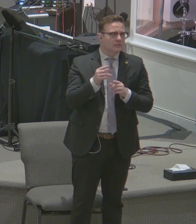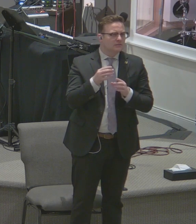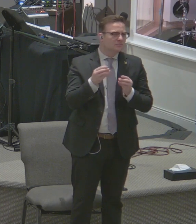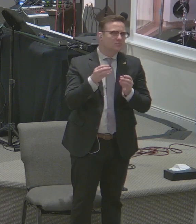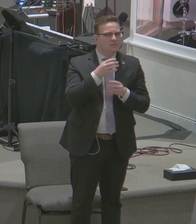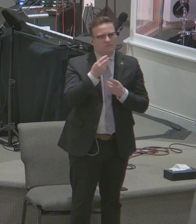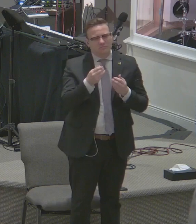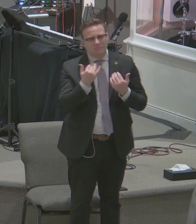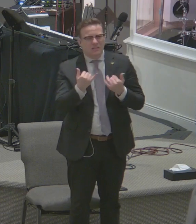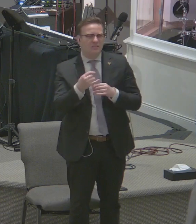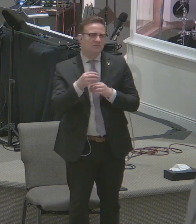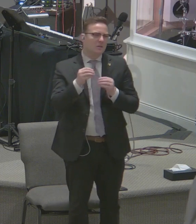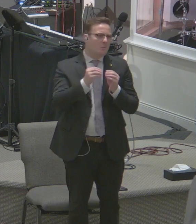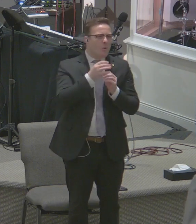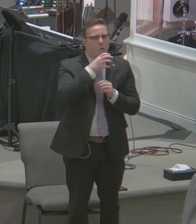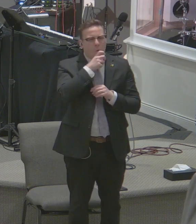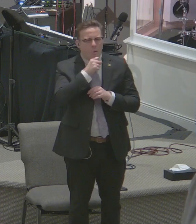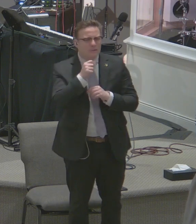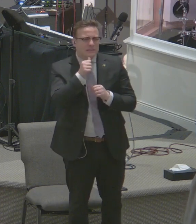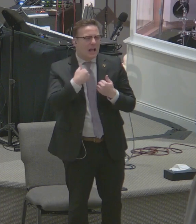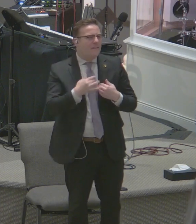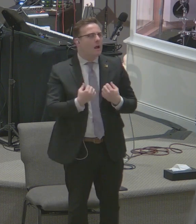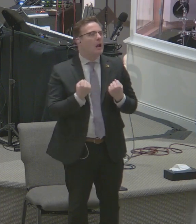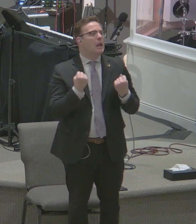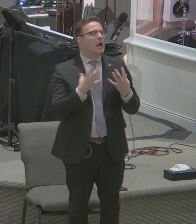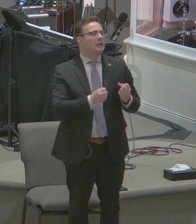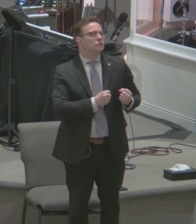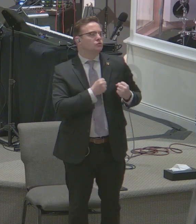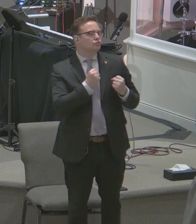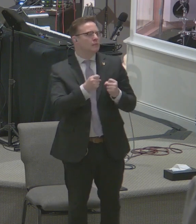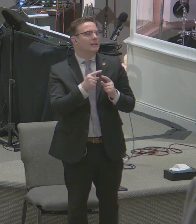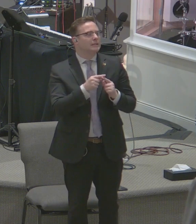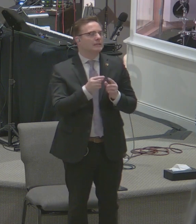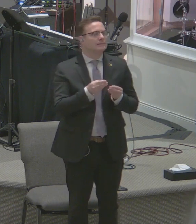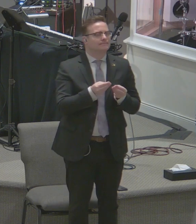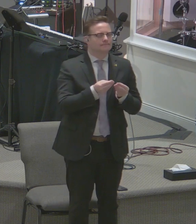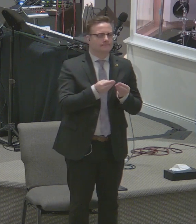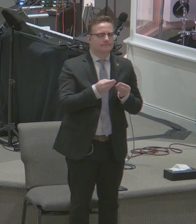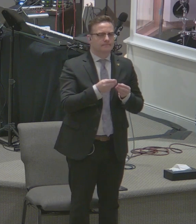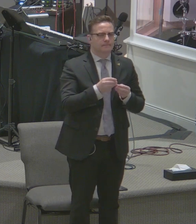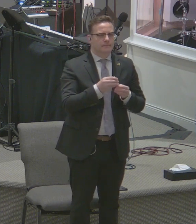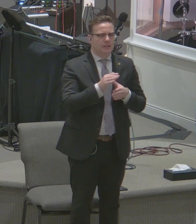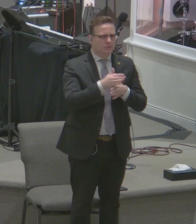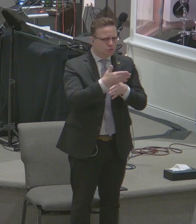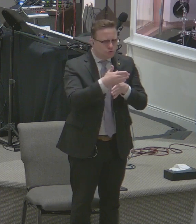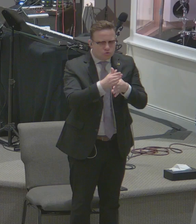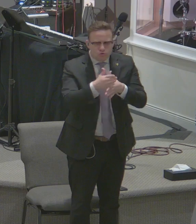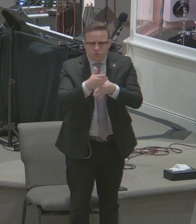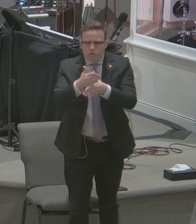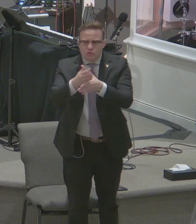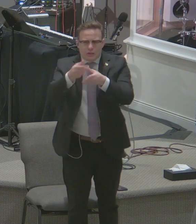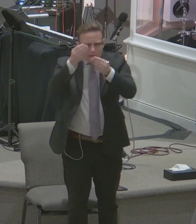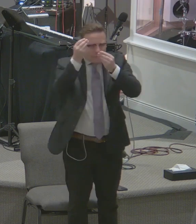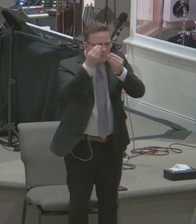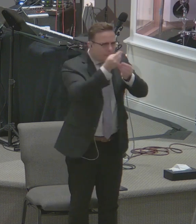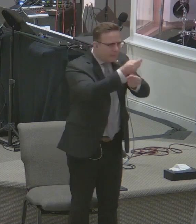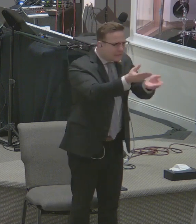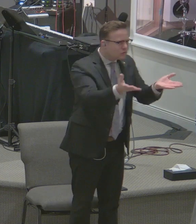older, and she didn't have the strength to impart to the women of the